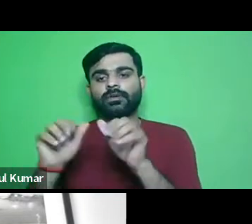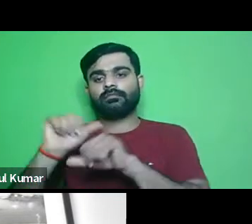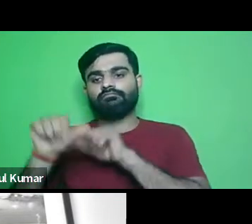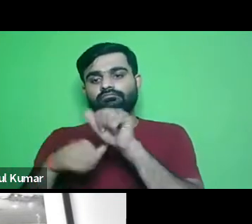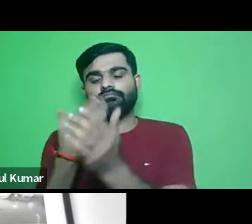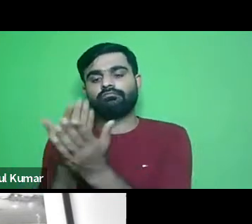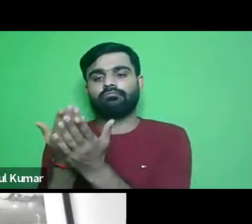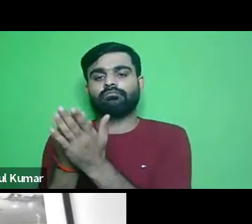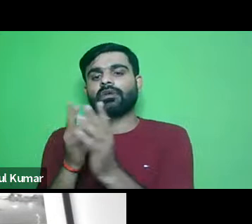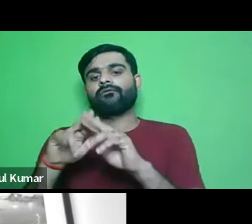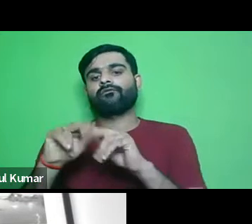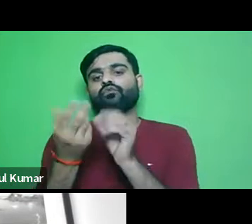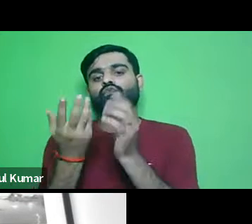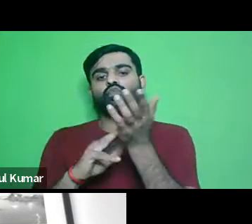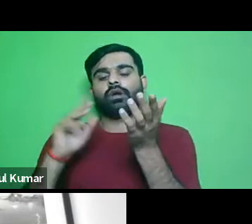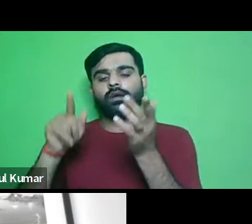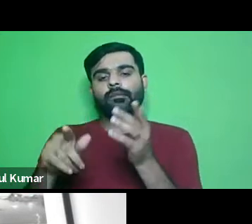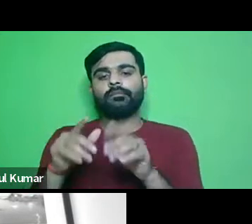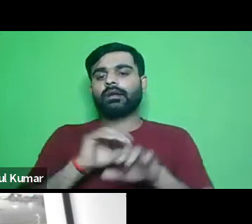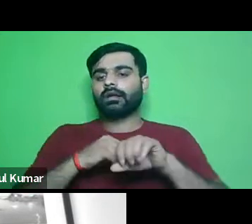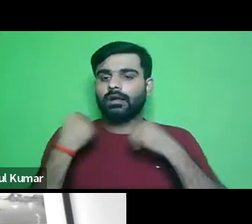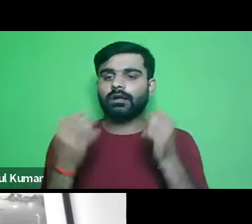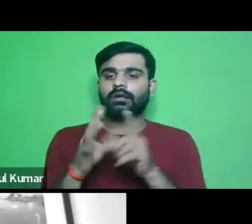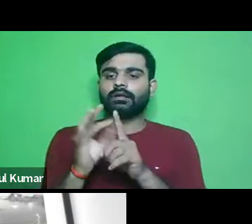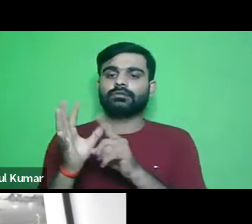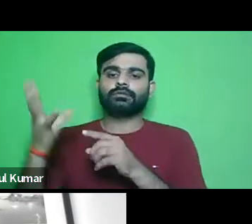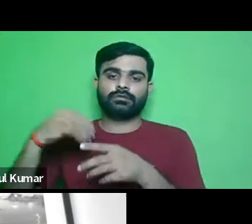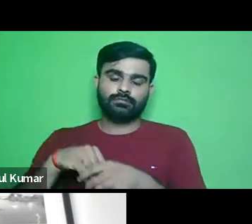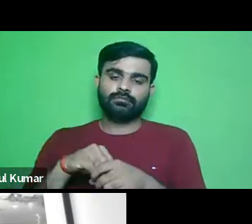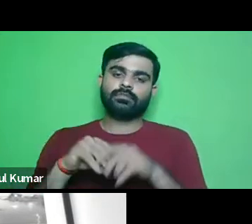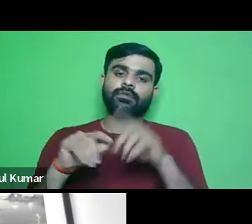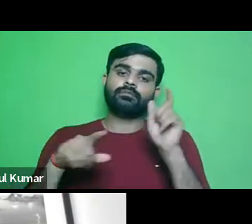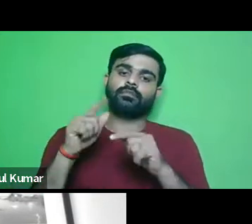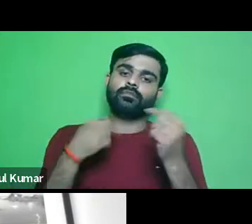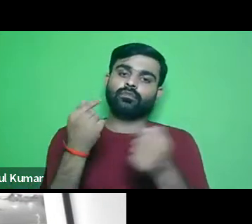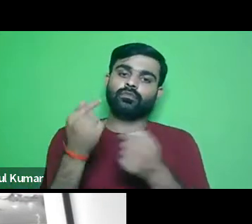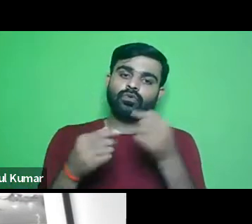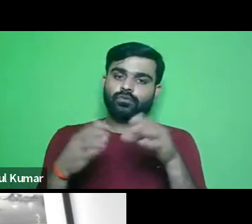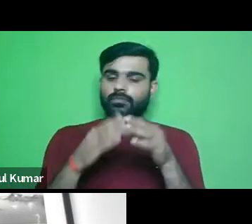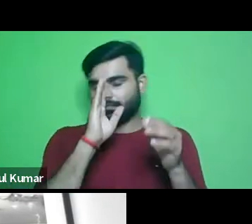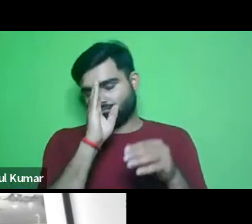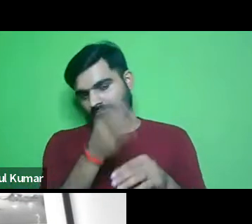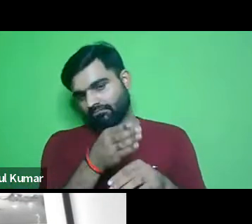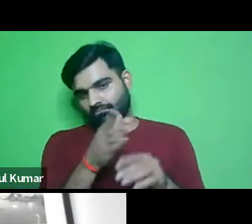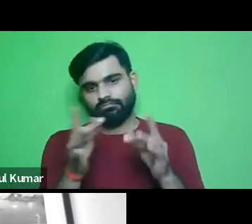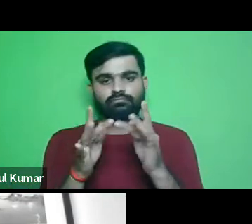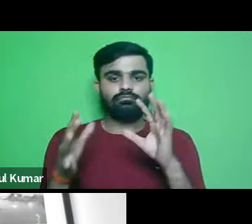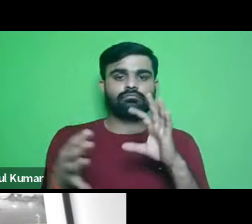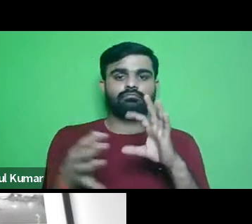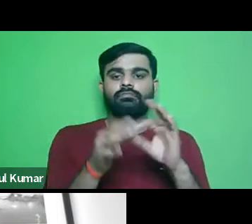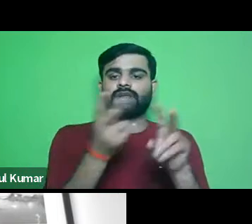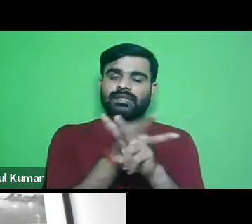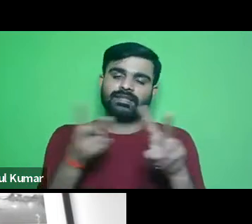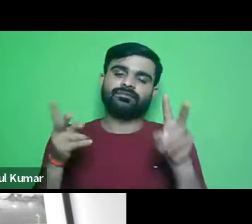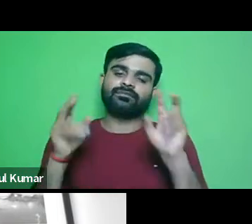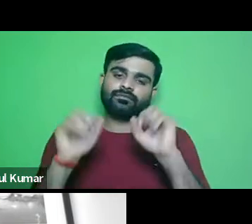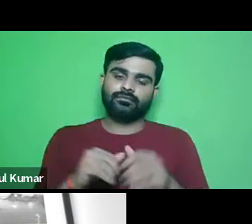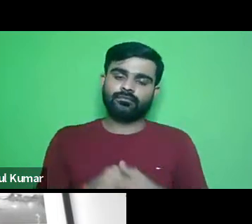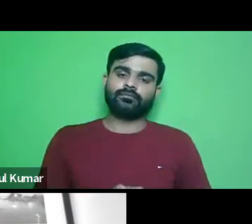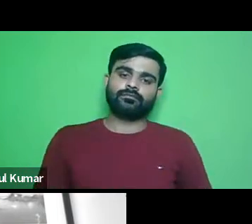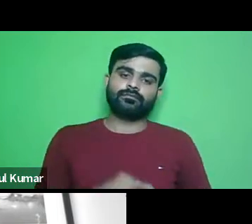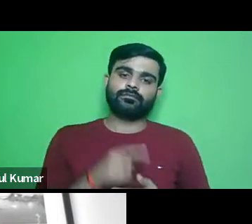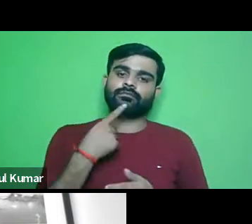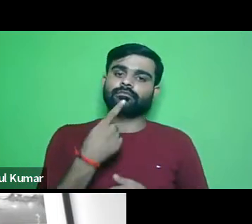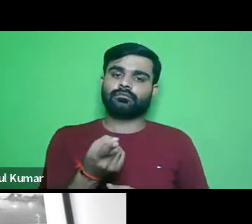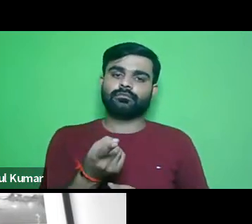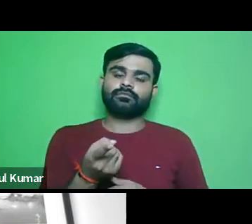that firm to then drive their activities, even if the political parties are directly prohibited from doing so. So I think